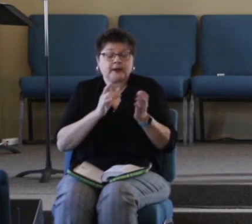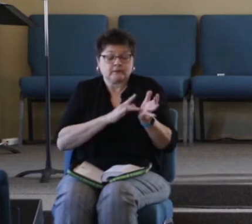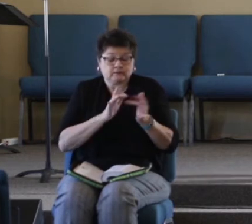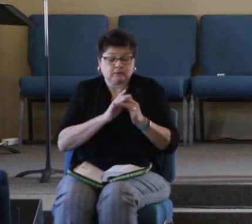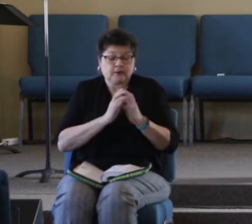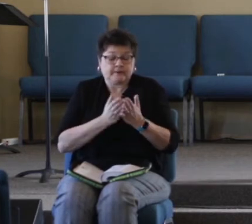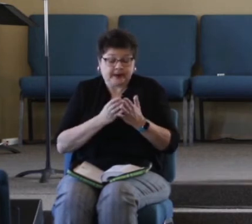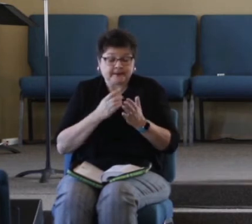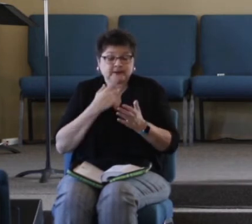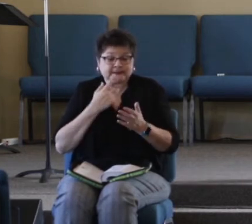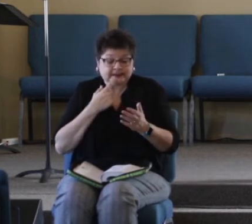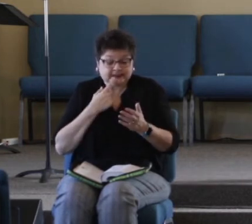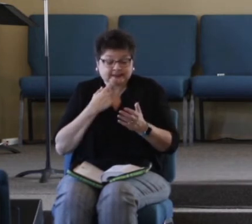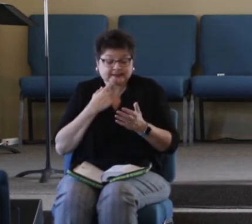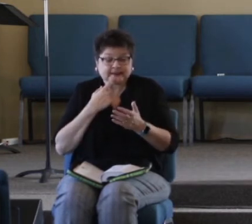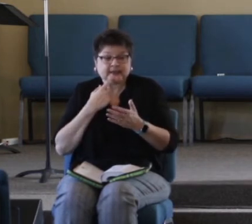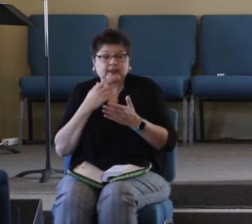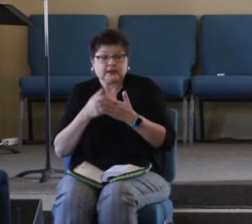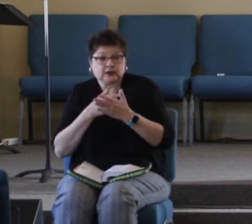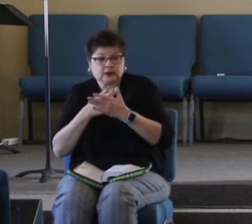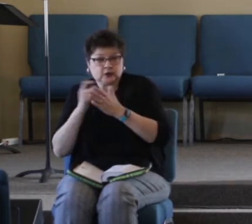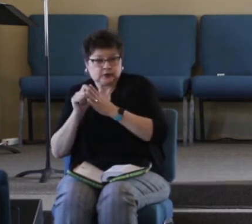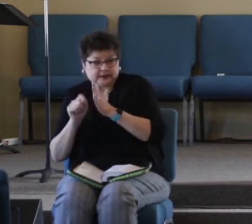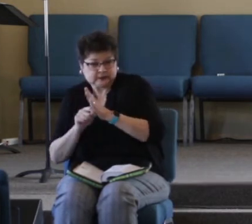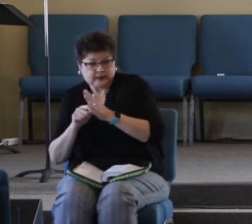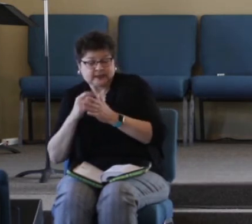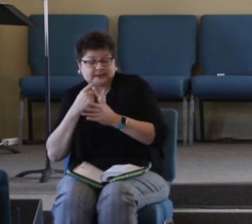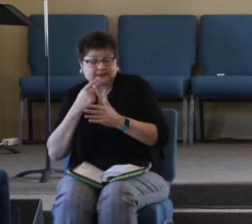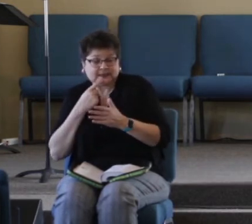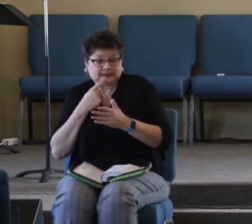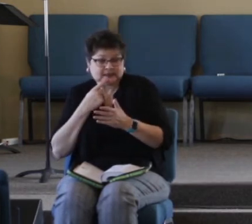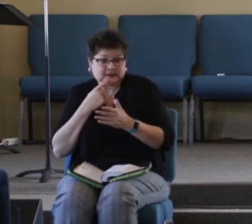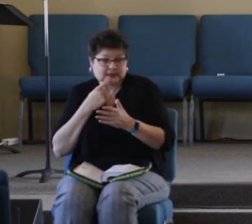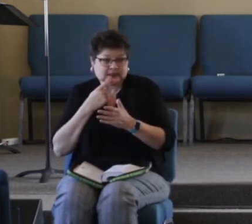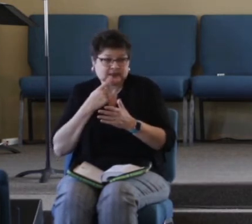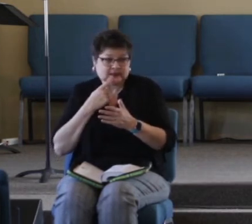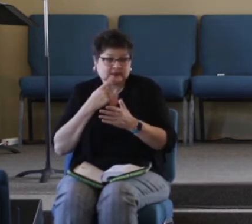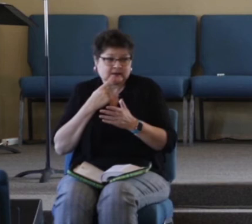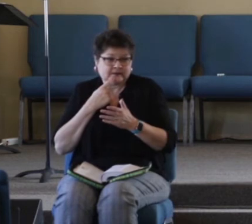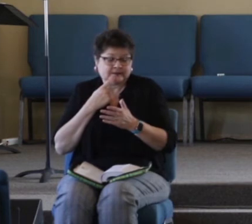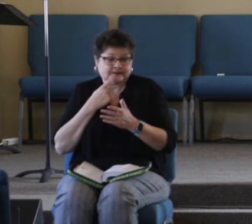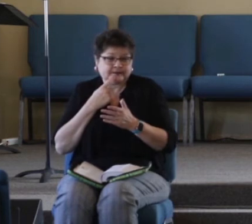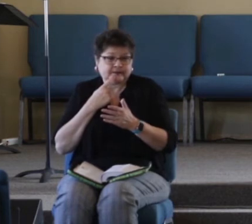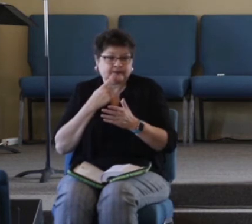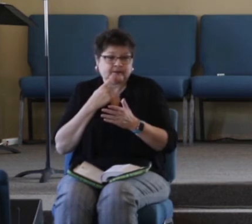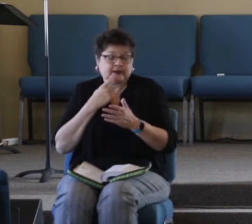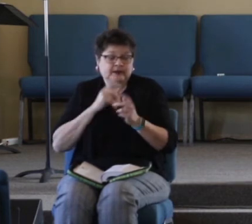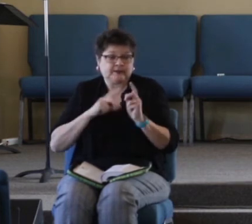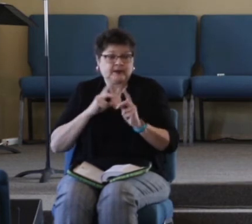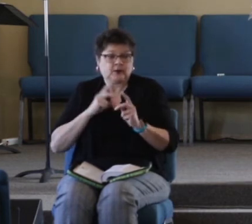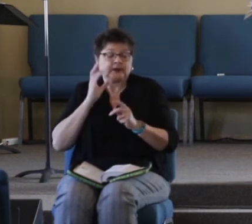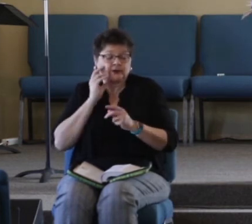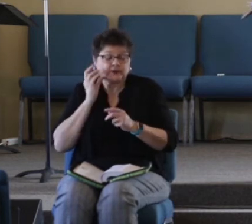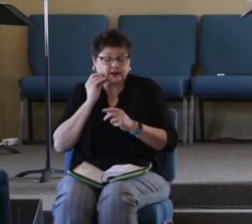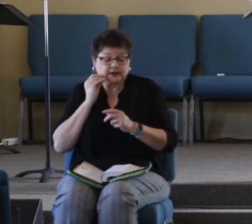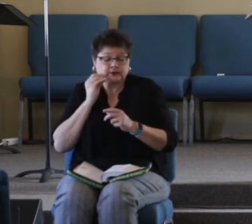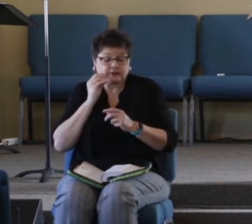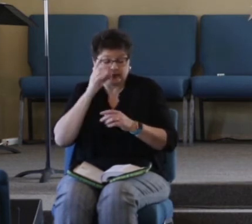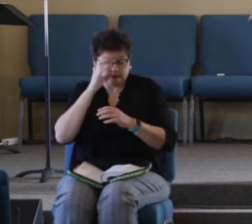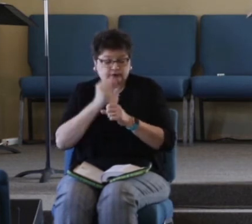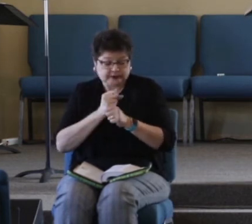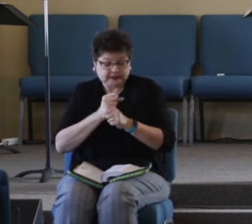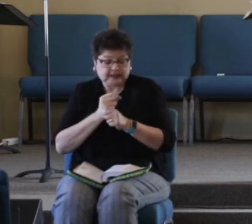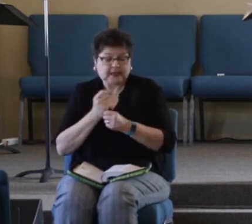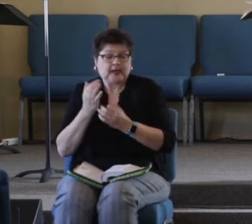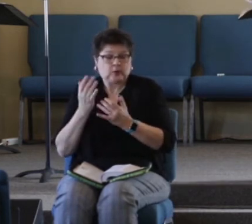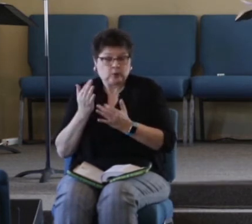says and the New Testament and the Old Testament people experienced by trusting, waiting for,